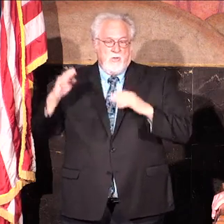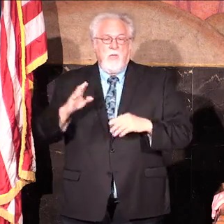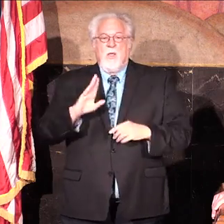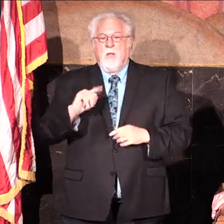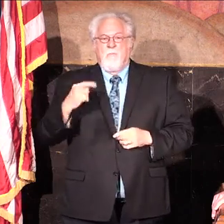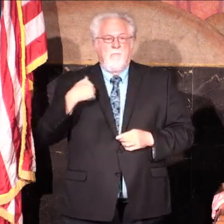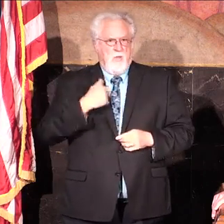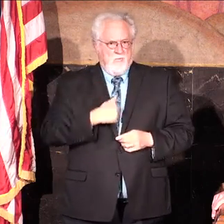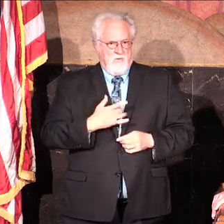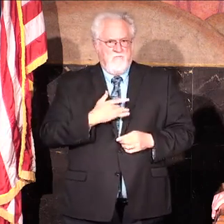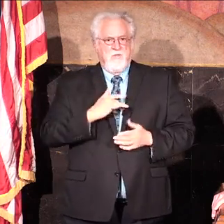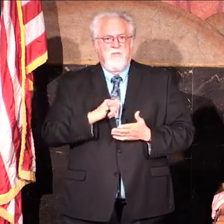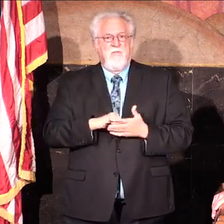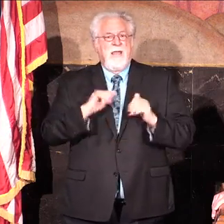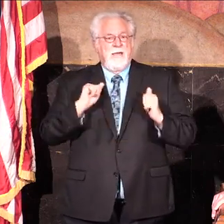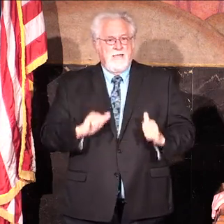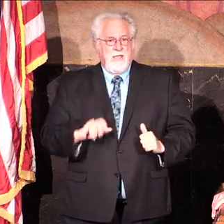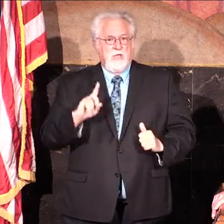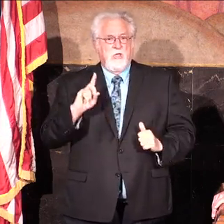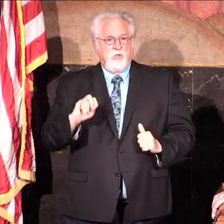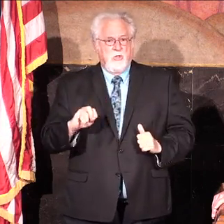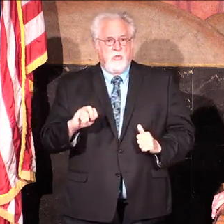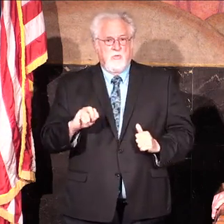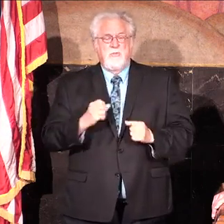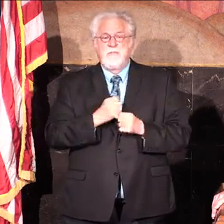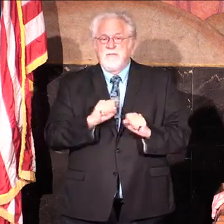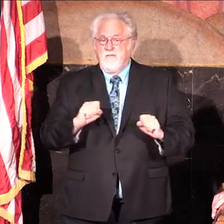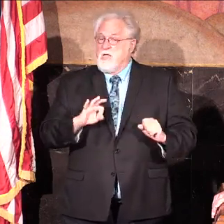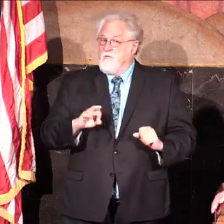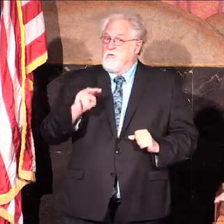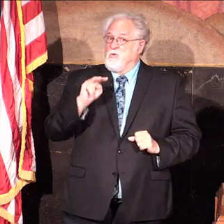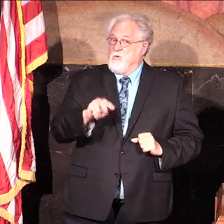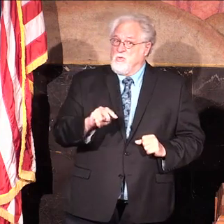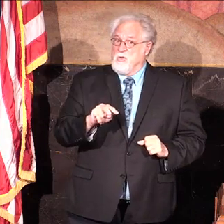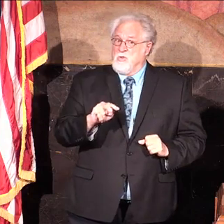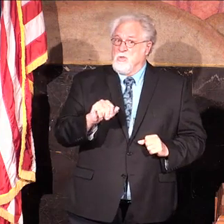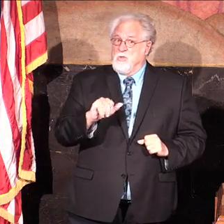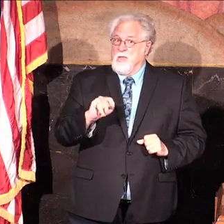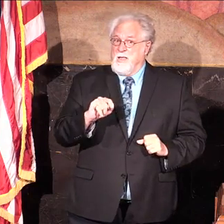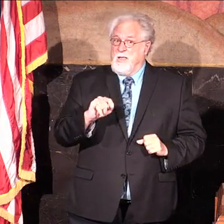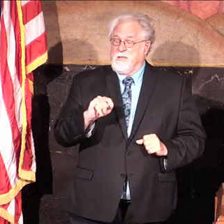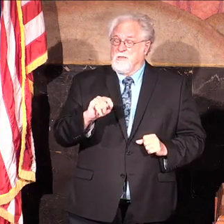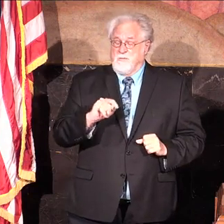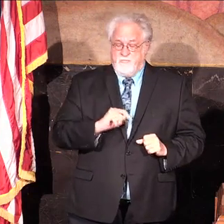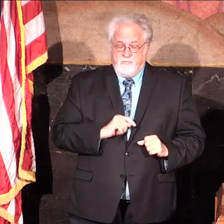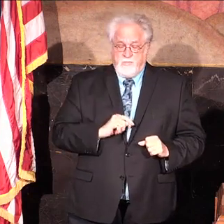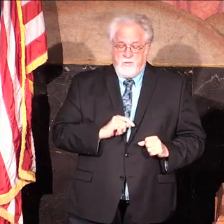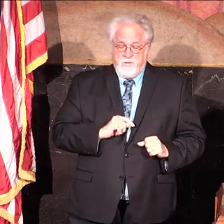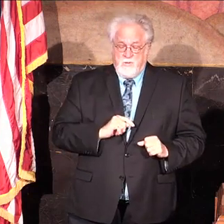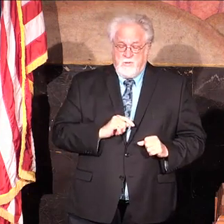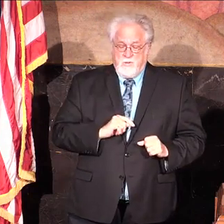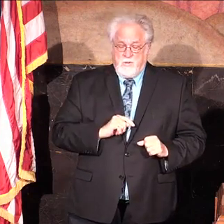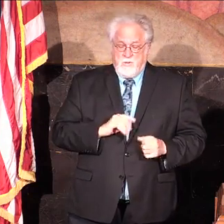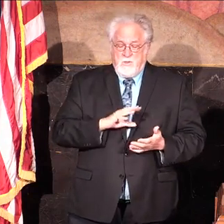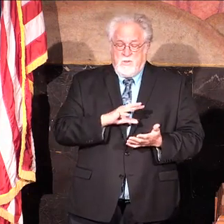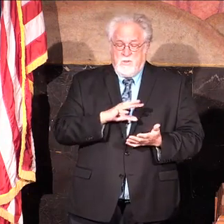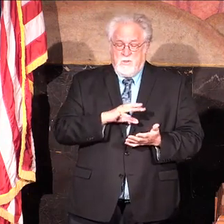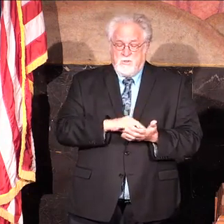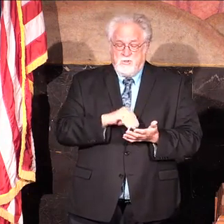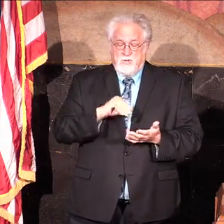But we believe that it can be done safely, and if you look at the degree to which students are going to